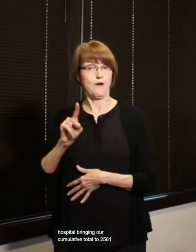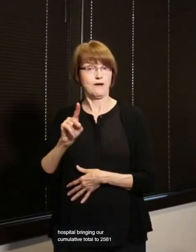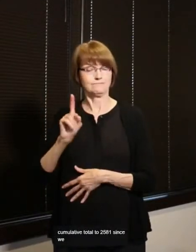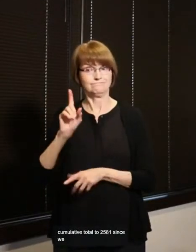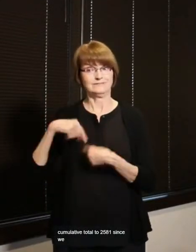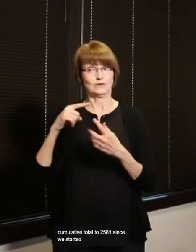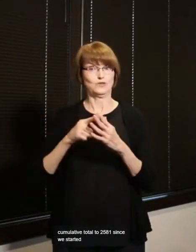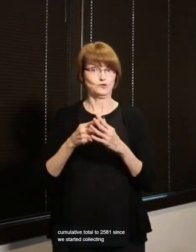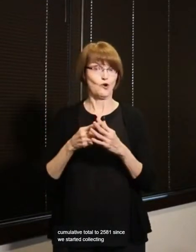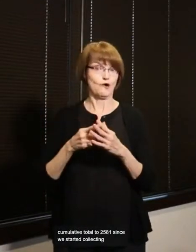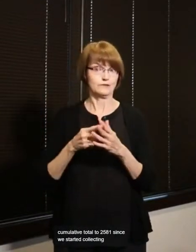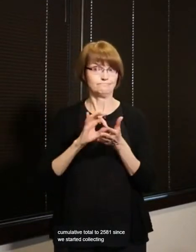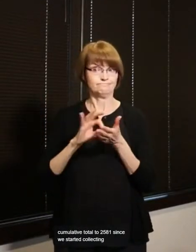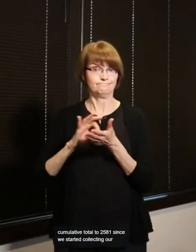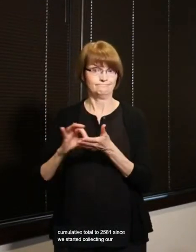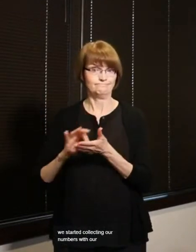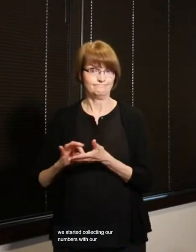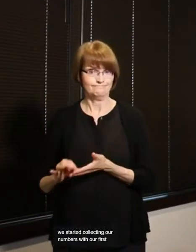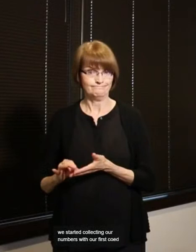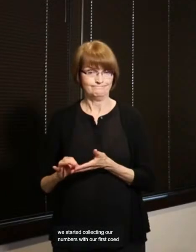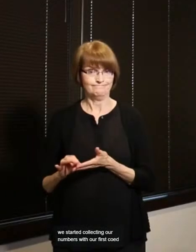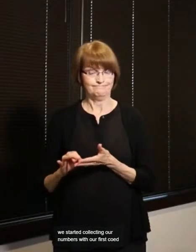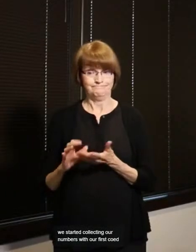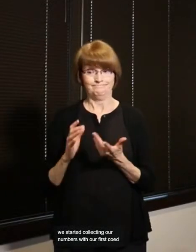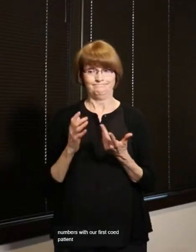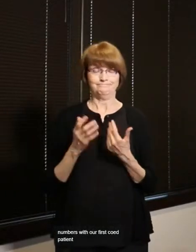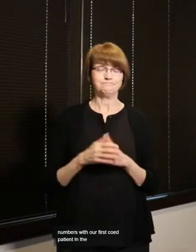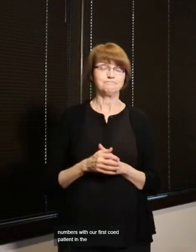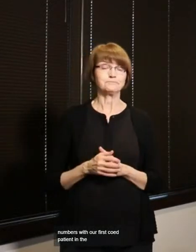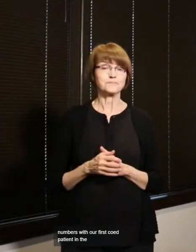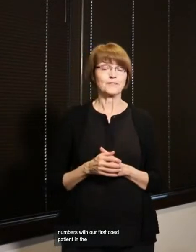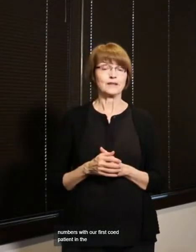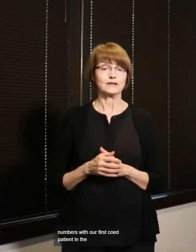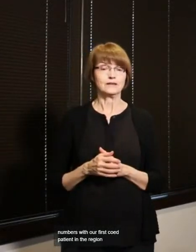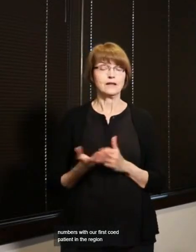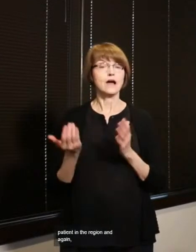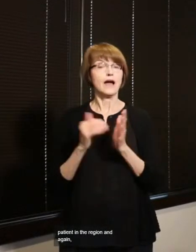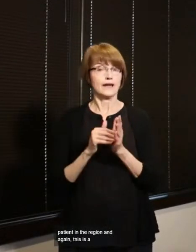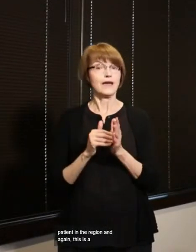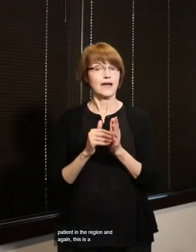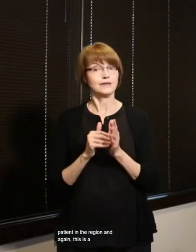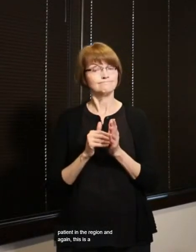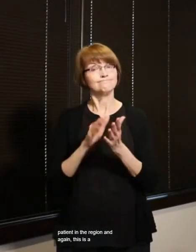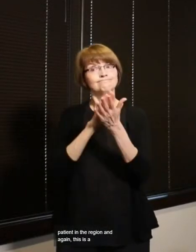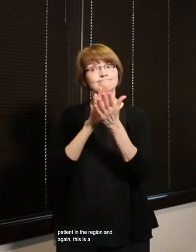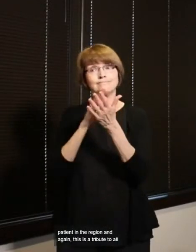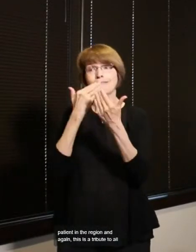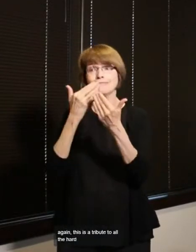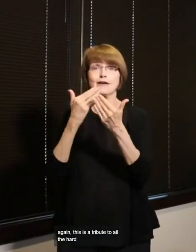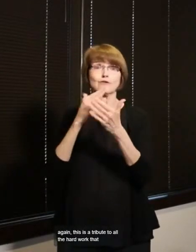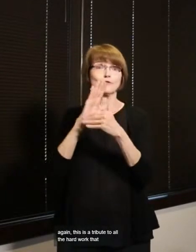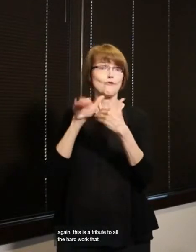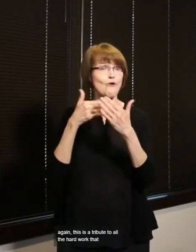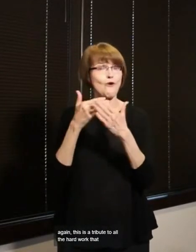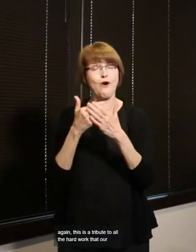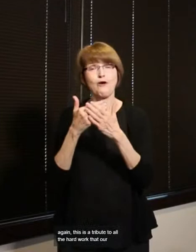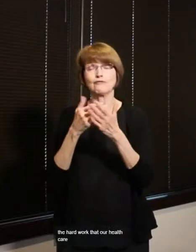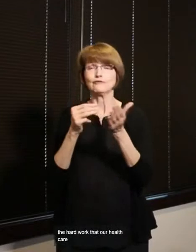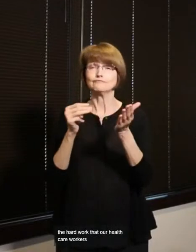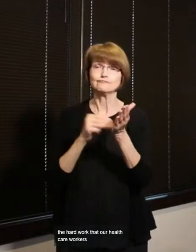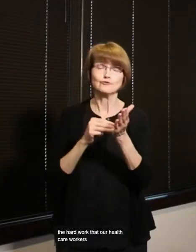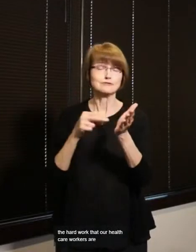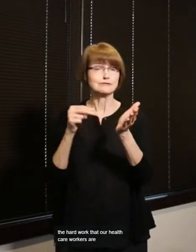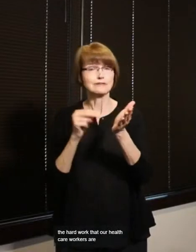since we started collecting our numbers with our first COVID patient in the region. And again, this is a tribute to all the hard work that our healthcare workers